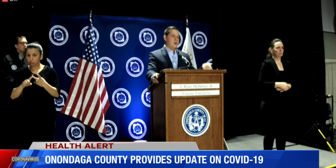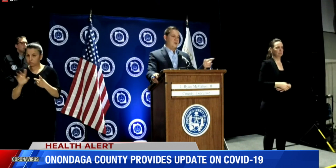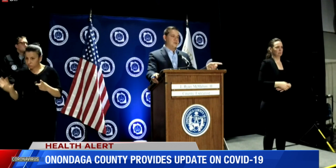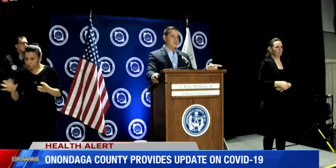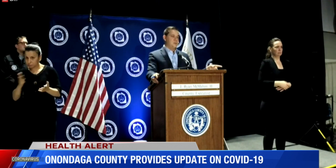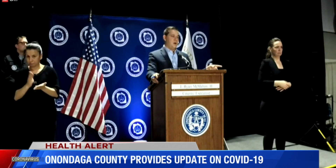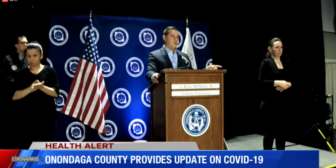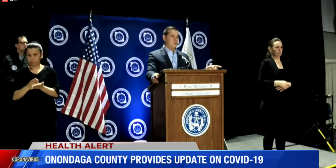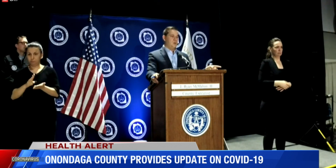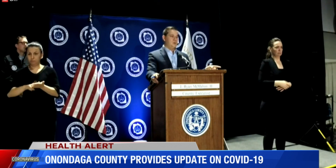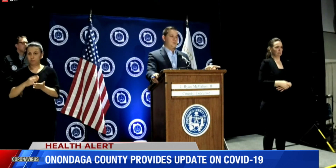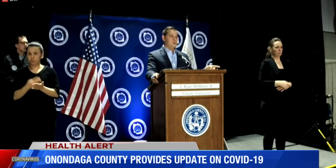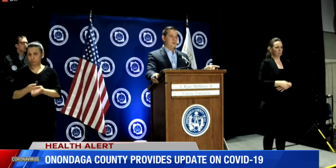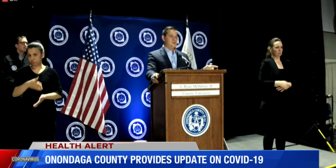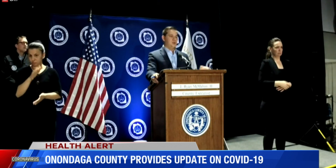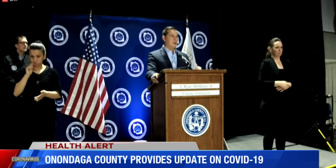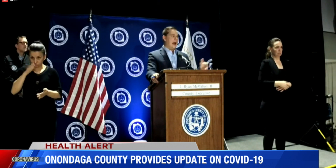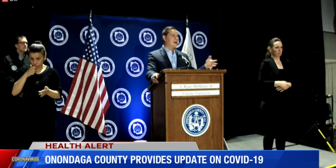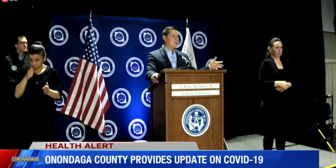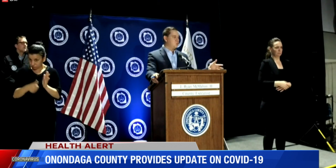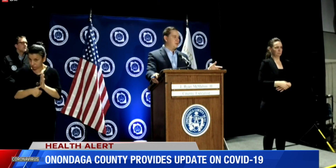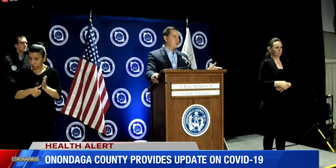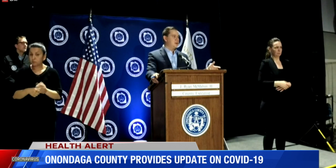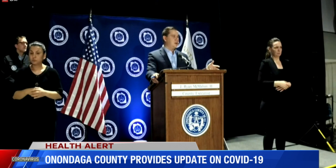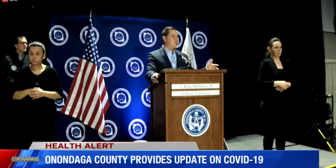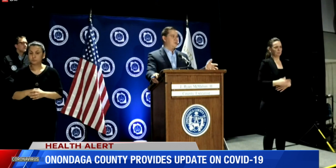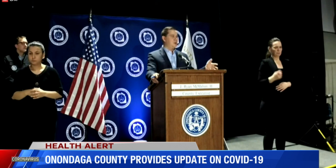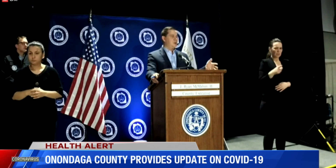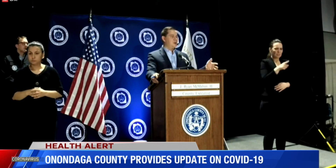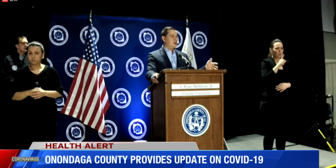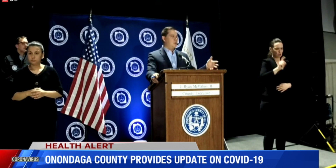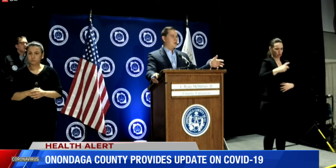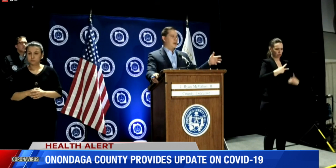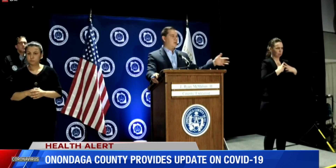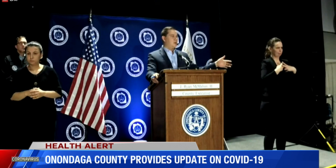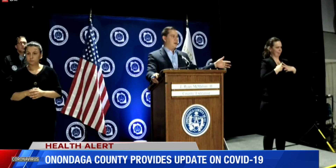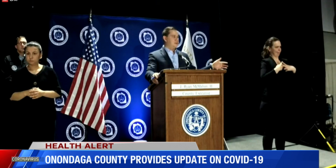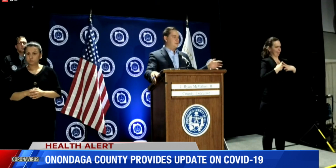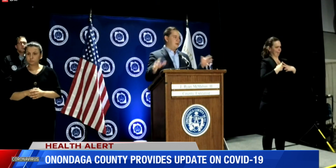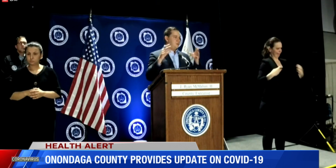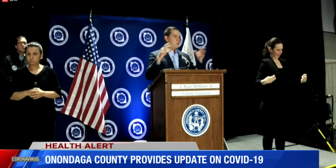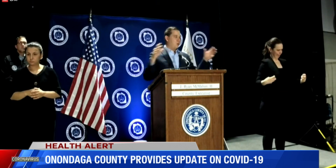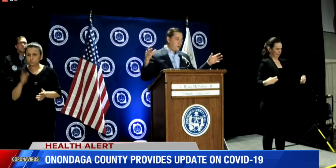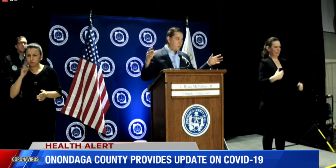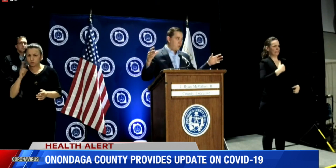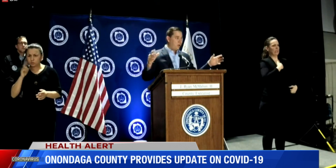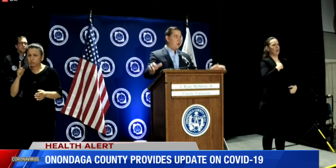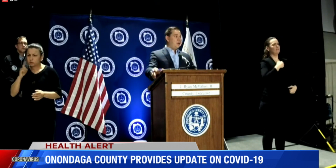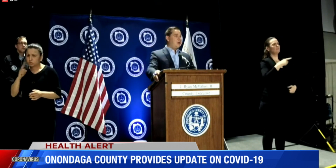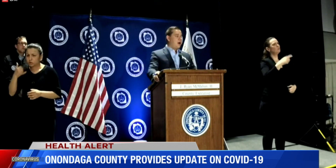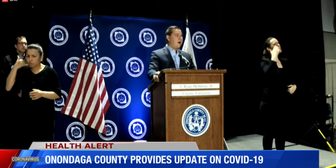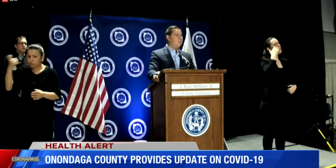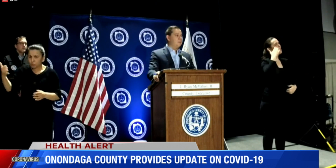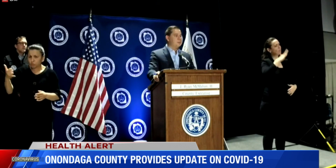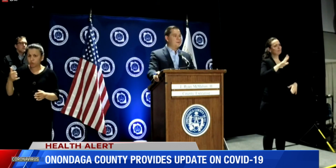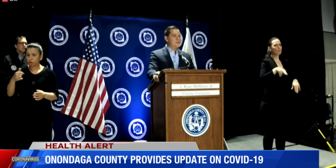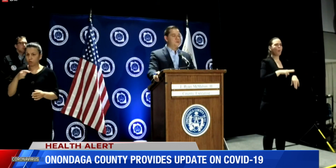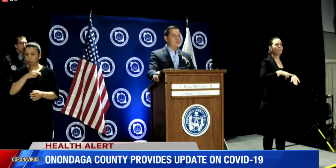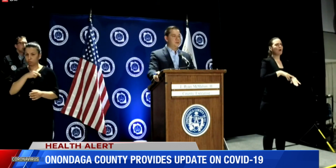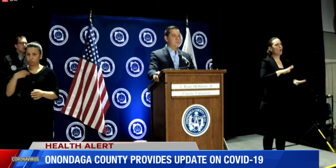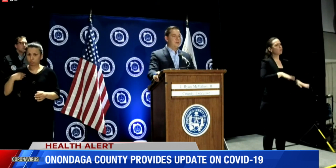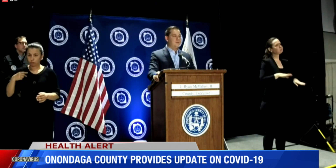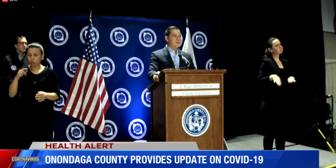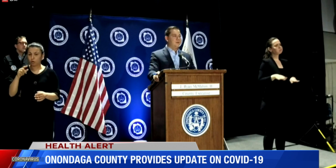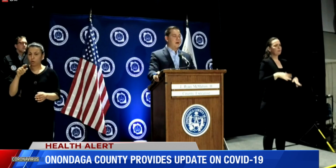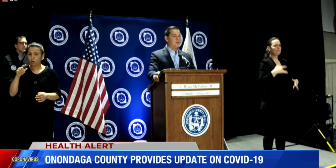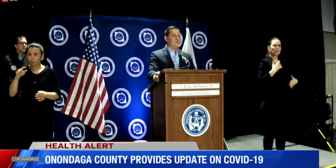internal questions about, is there guidance we can give, and what would that look like to make it more liberal?